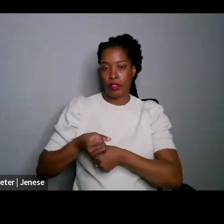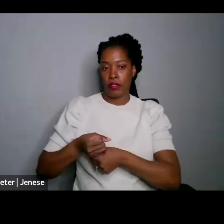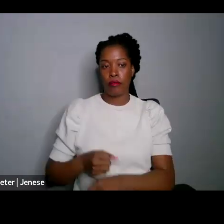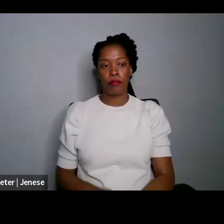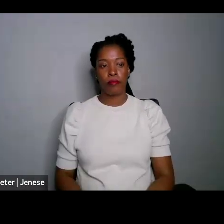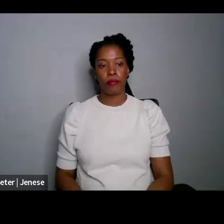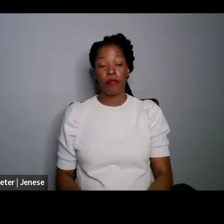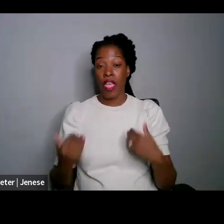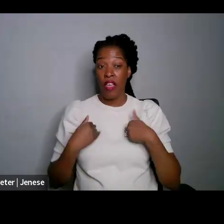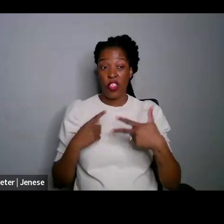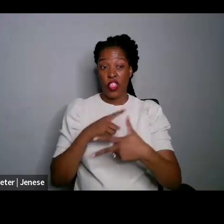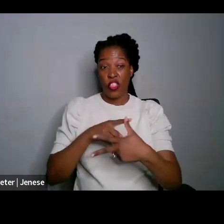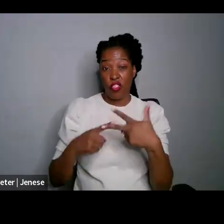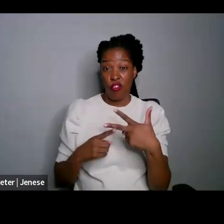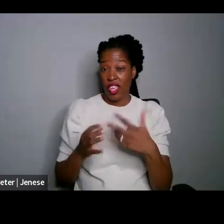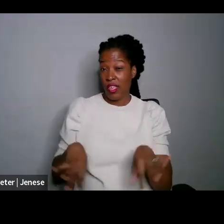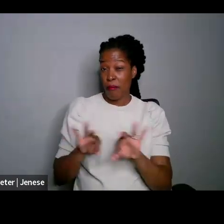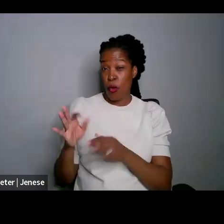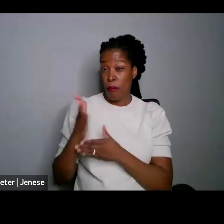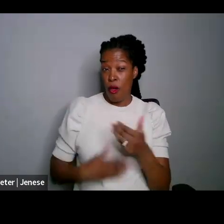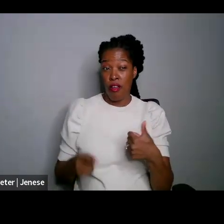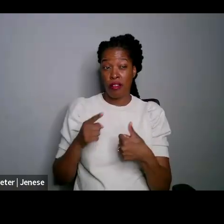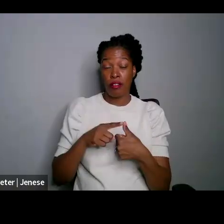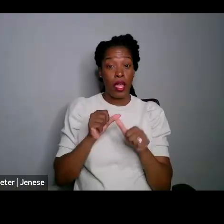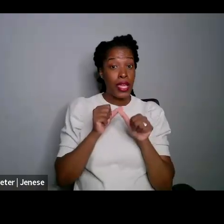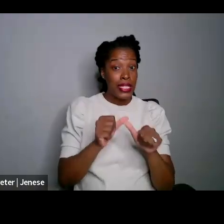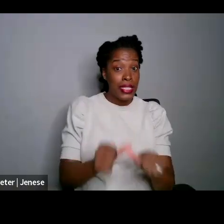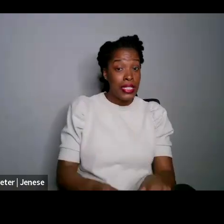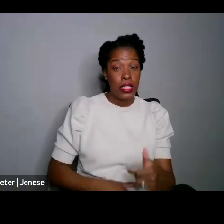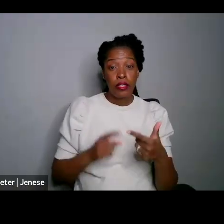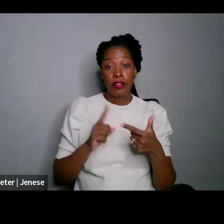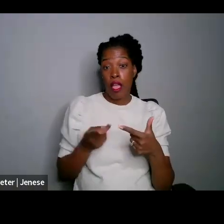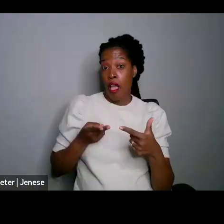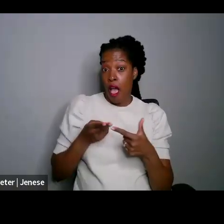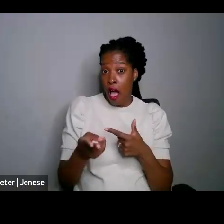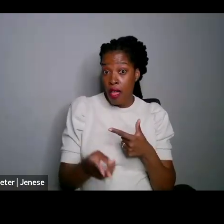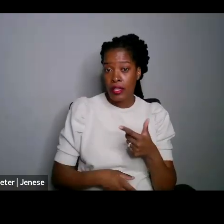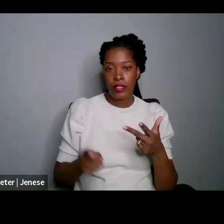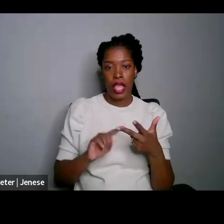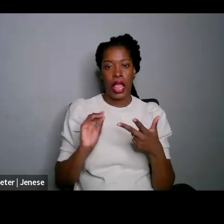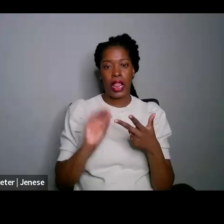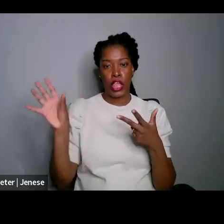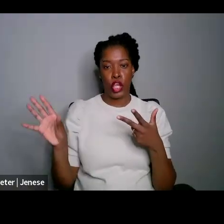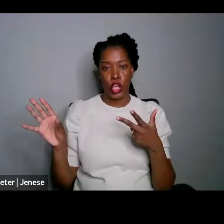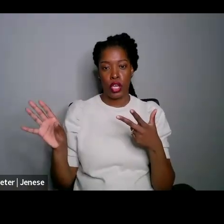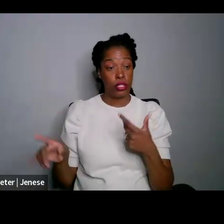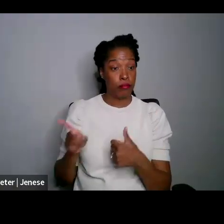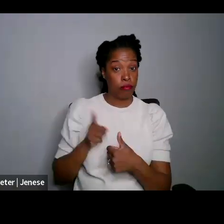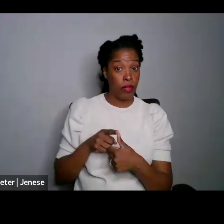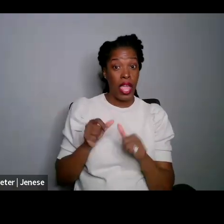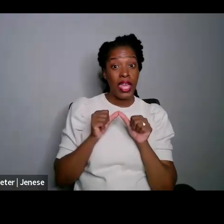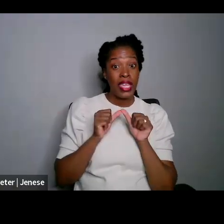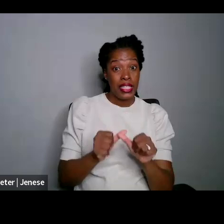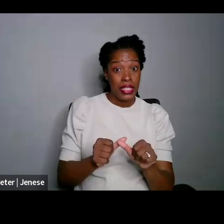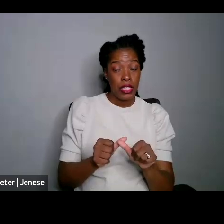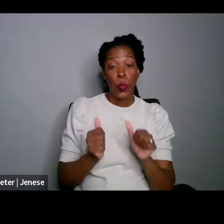consistency, honesty, and clarity. Be consistent with your voice and your posting